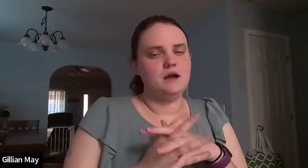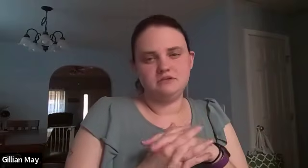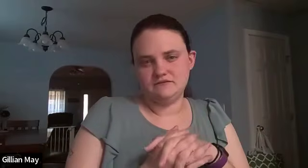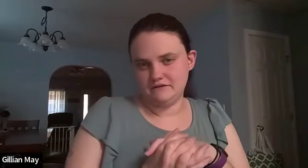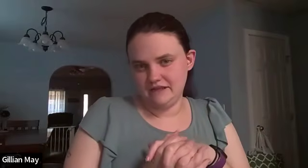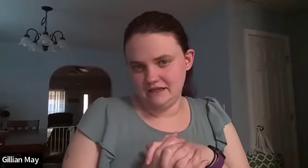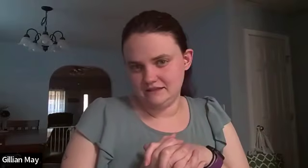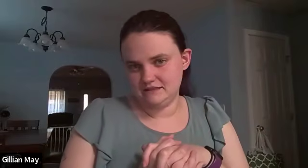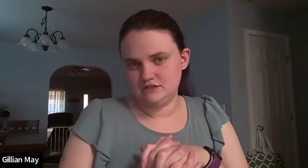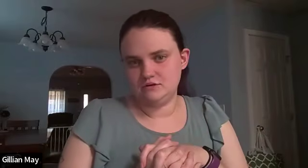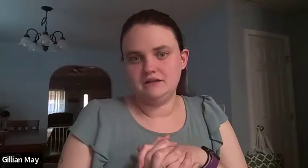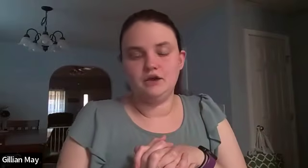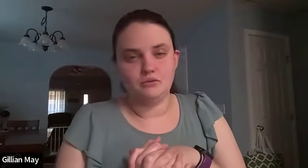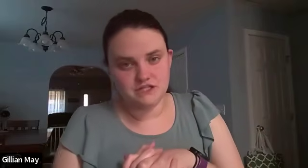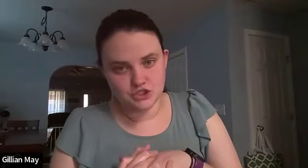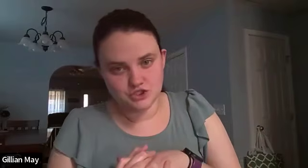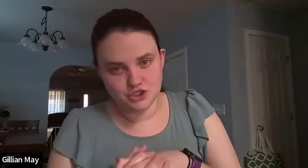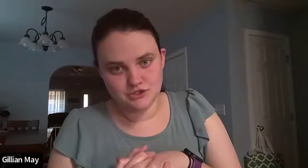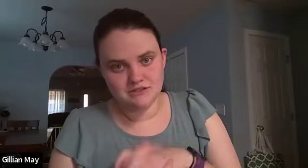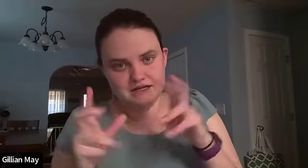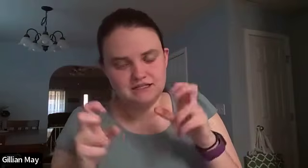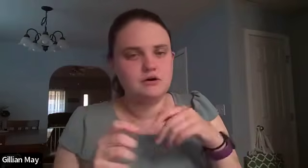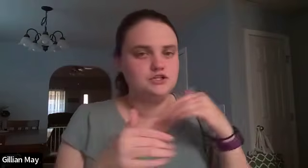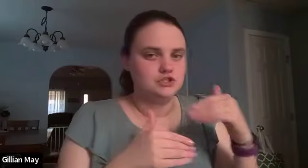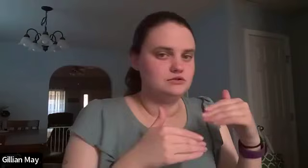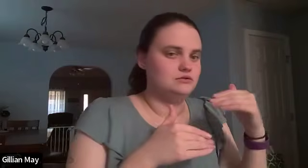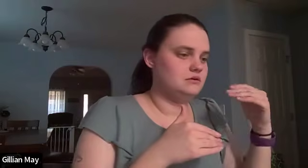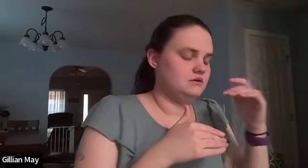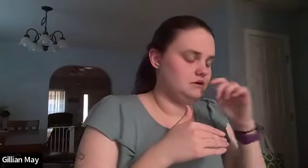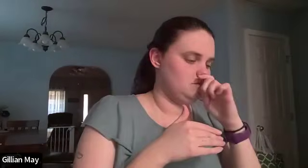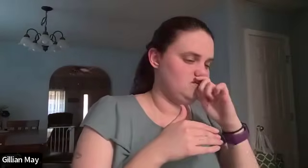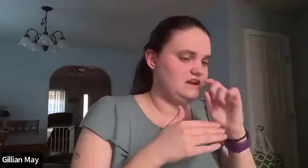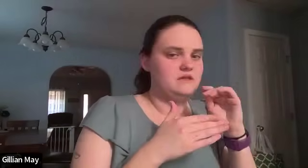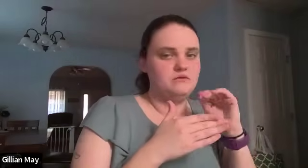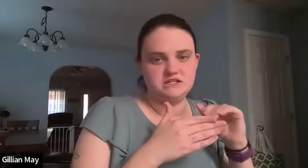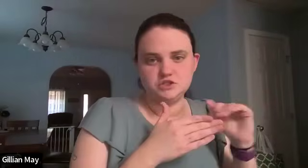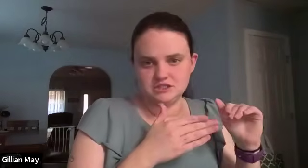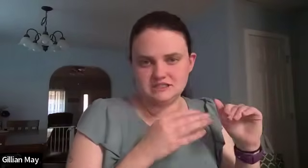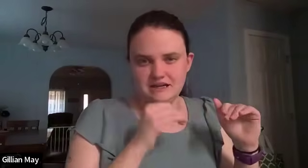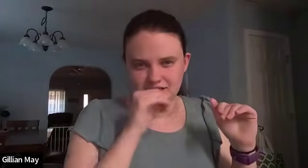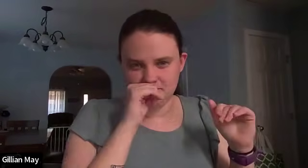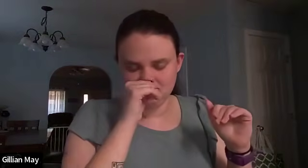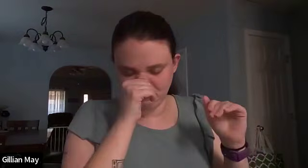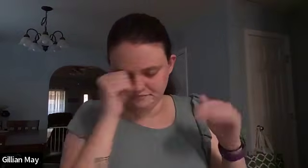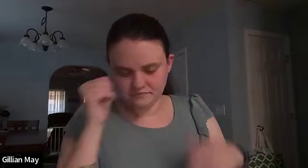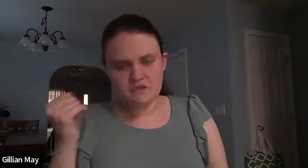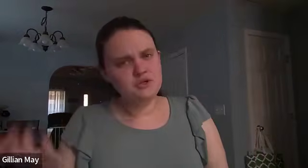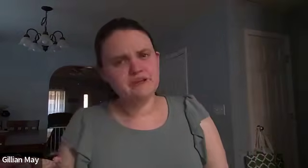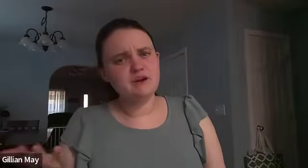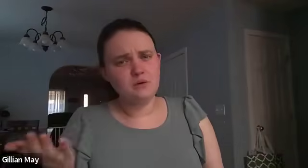couple different things to it, like a researcher kind of deal, a journal writer that researches kind of deal. You can